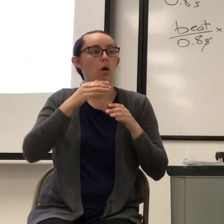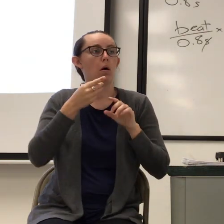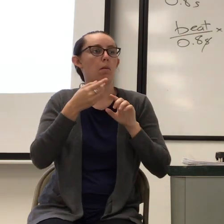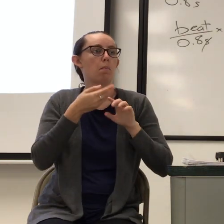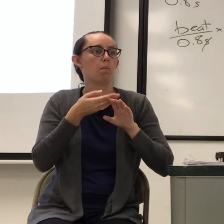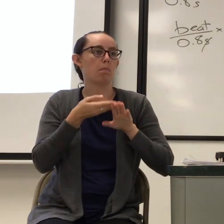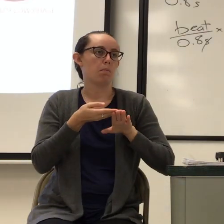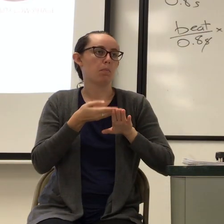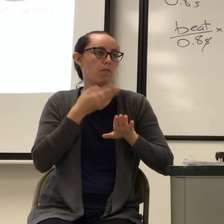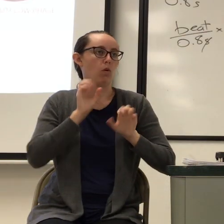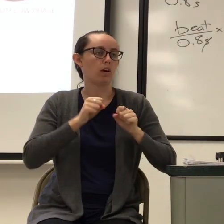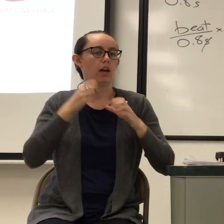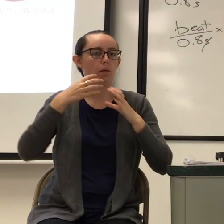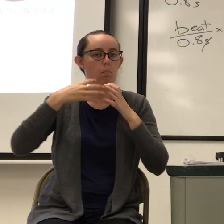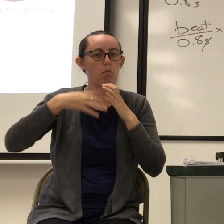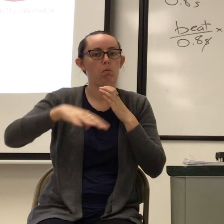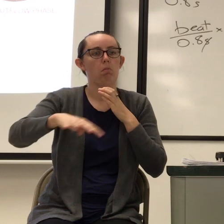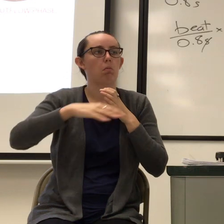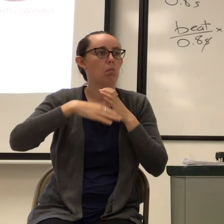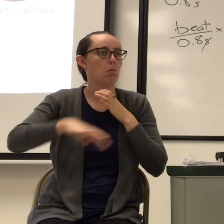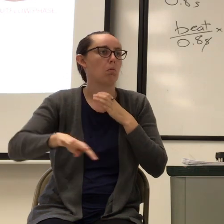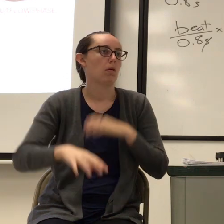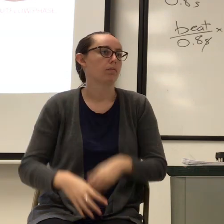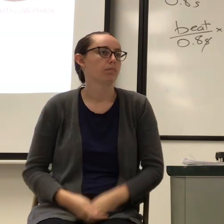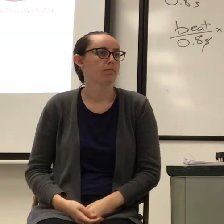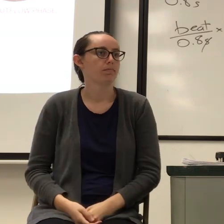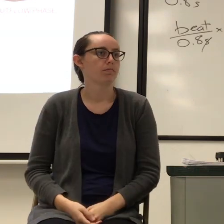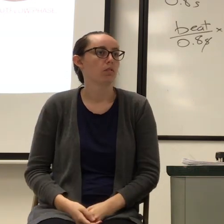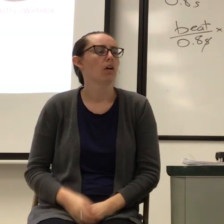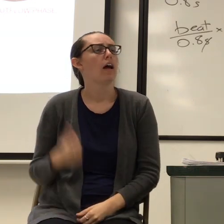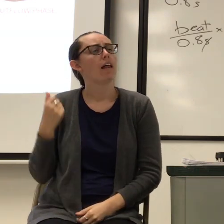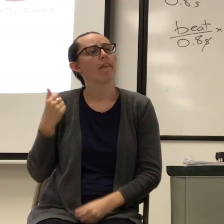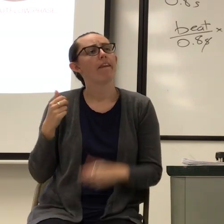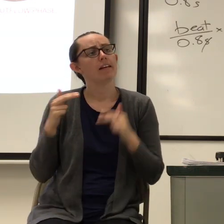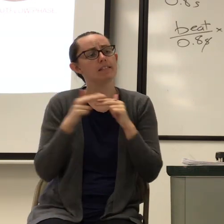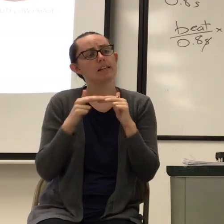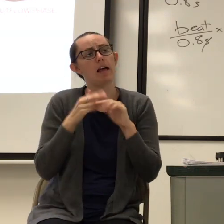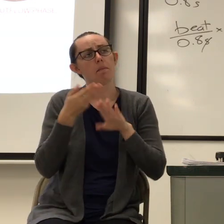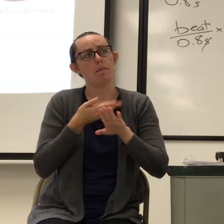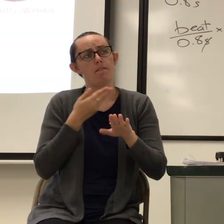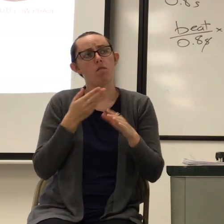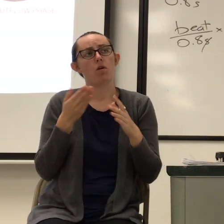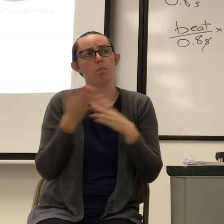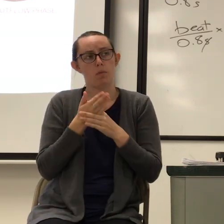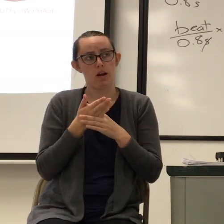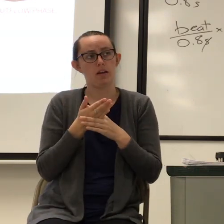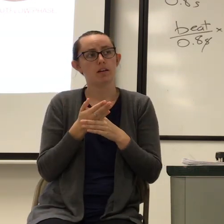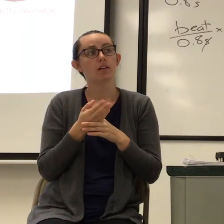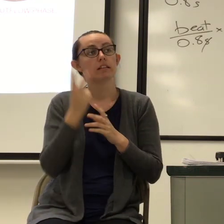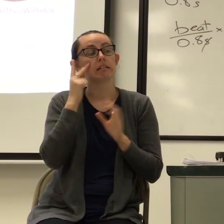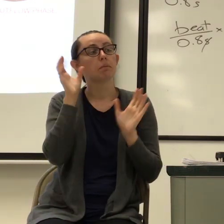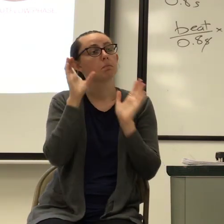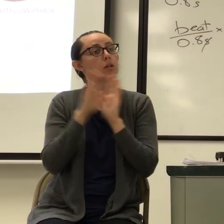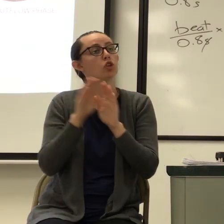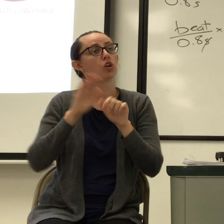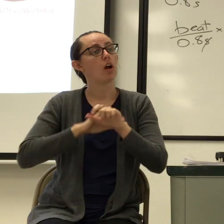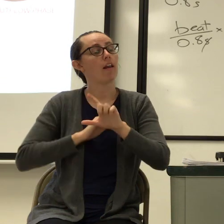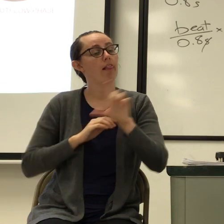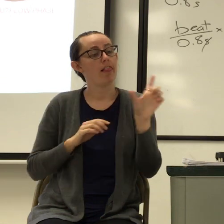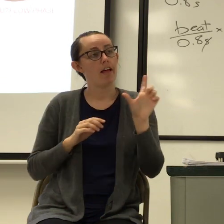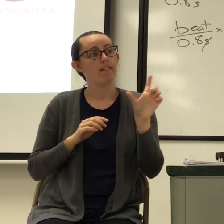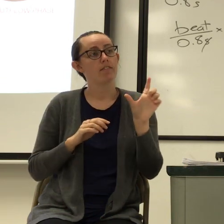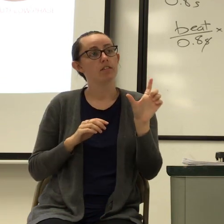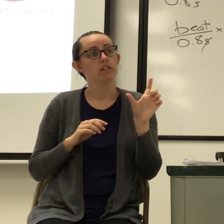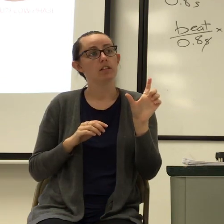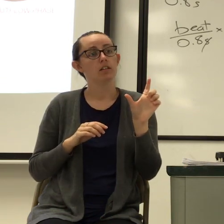And so that's why I showed you that slide right before the break. If you look at the picture on the left, when the AV